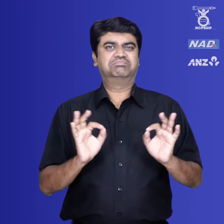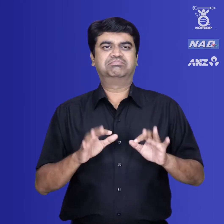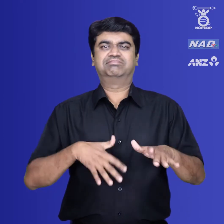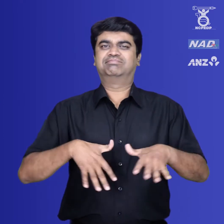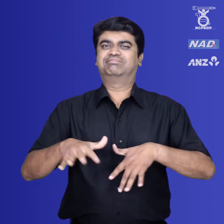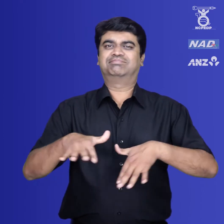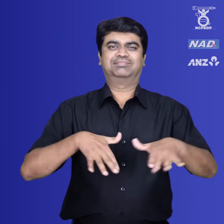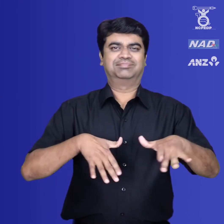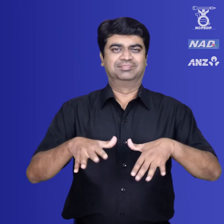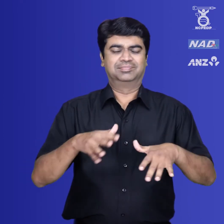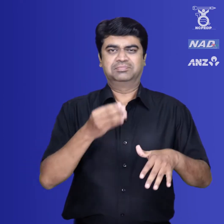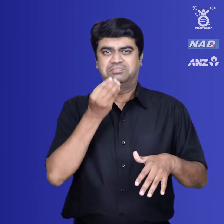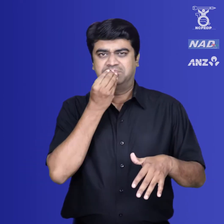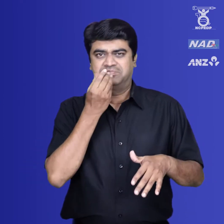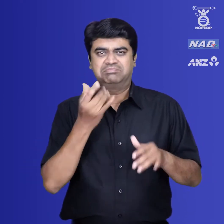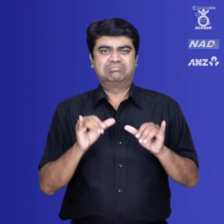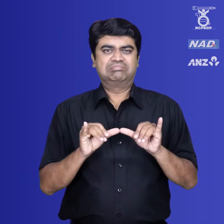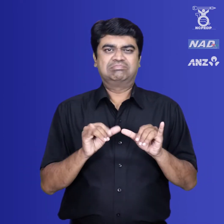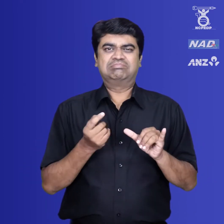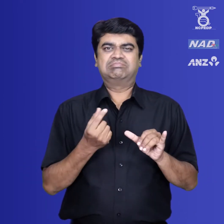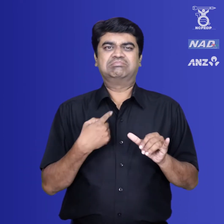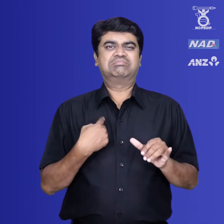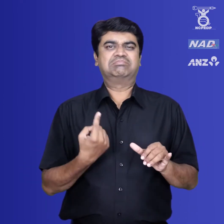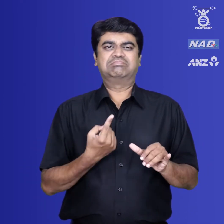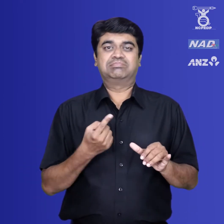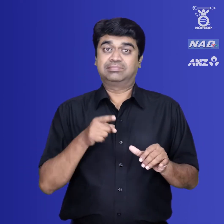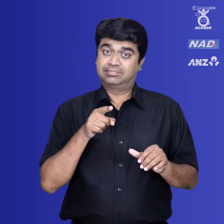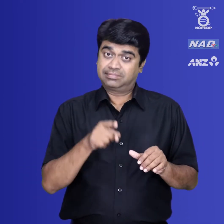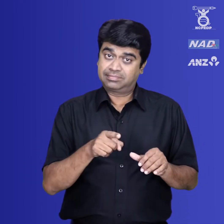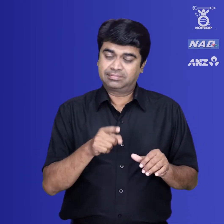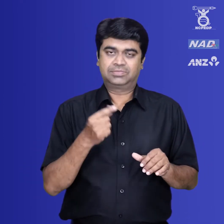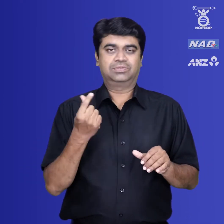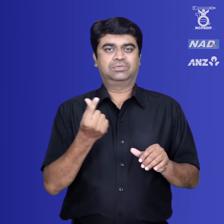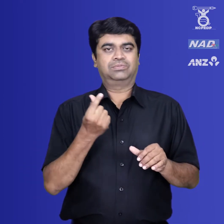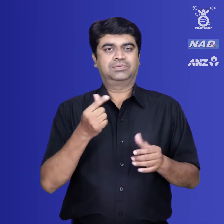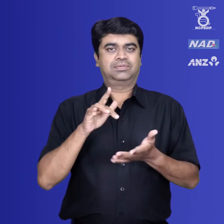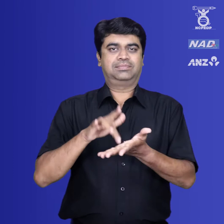abandoned or are without shelter or livelihood.